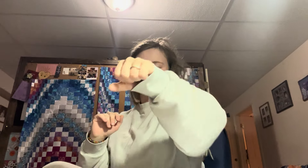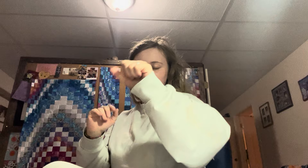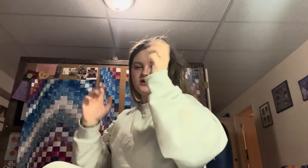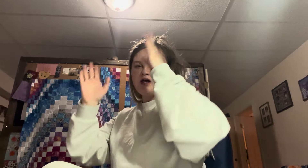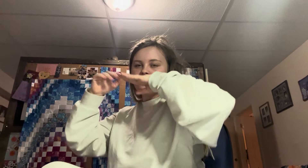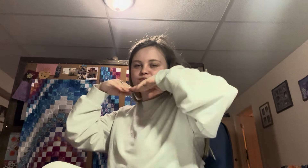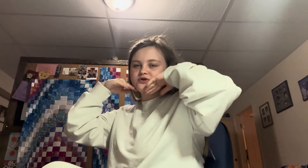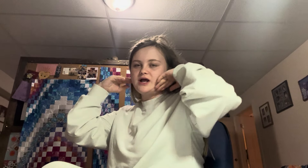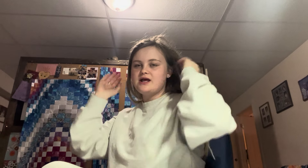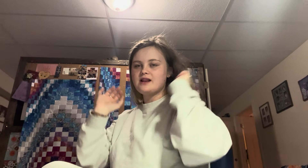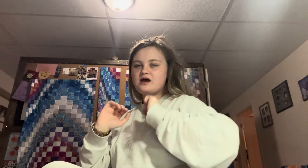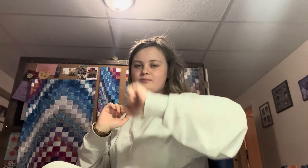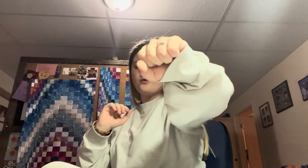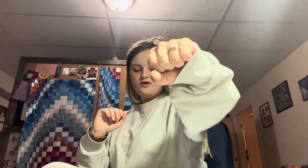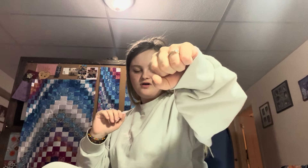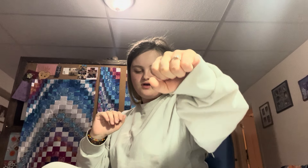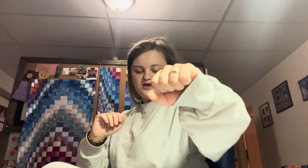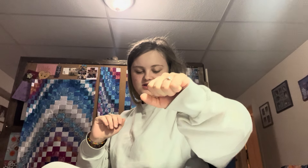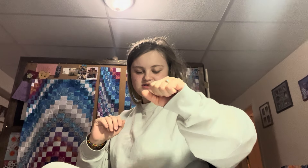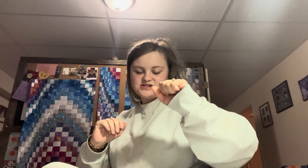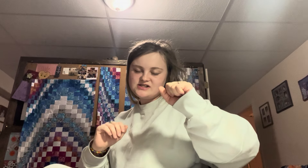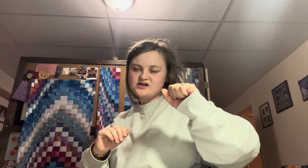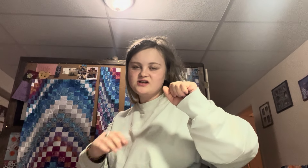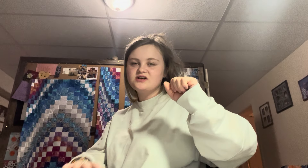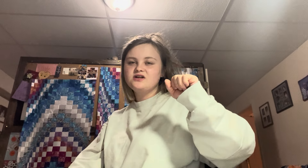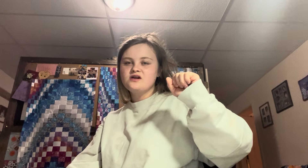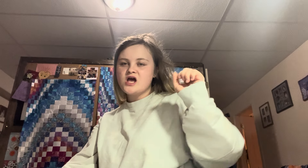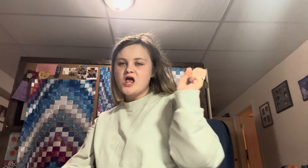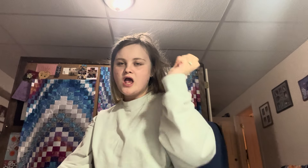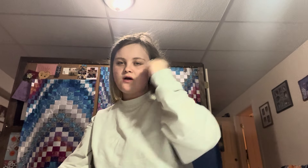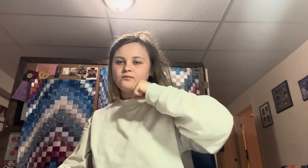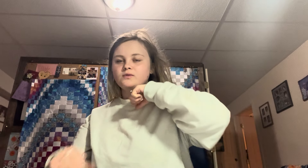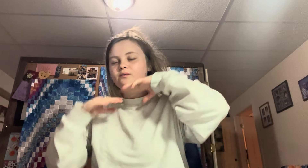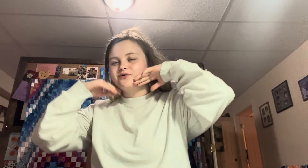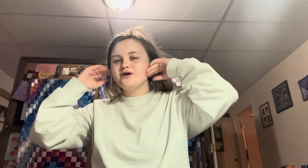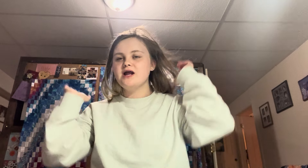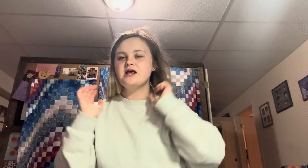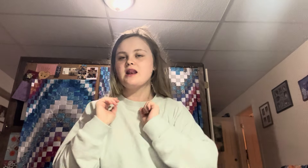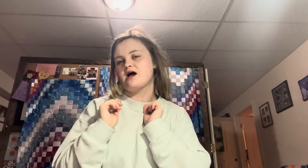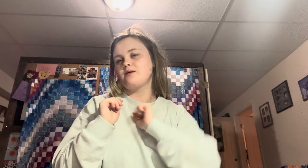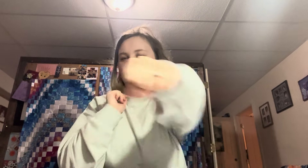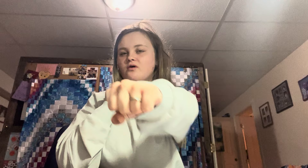poison. Pretty like poison. Pretty like